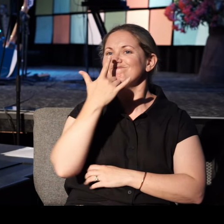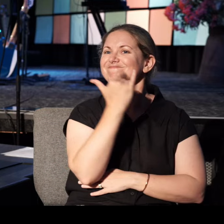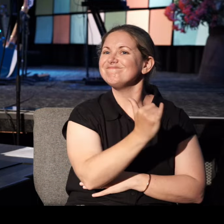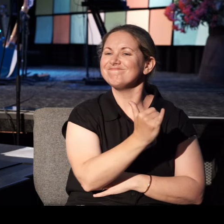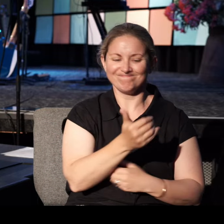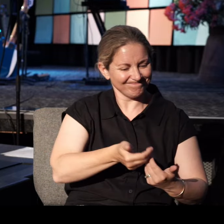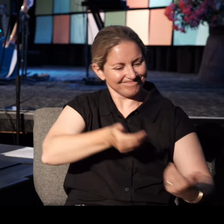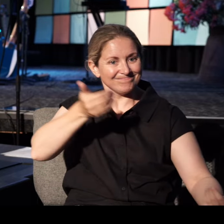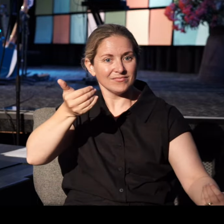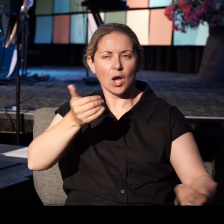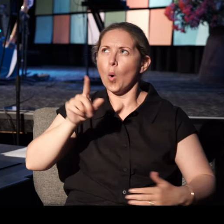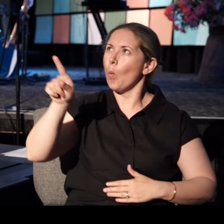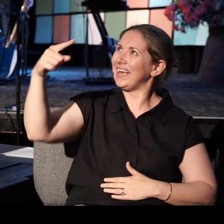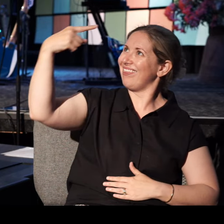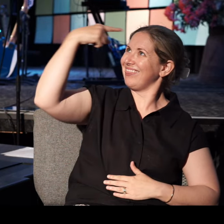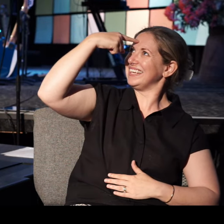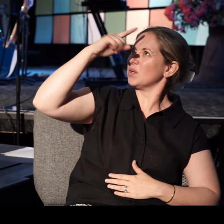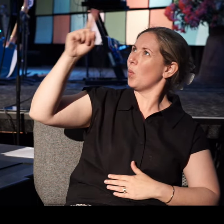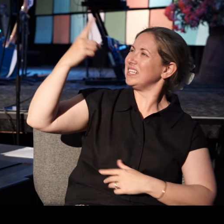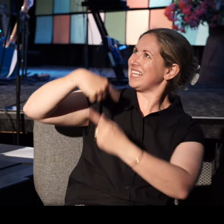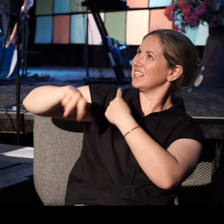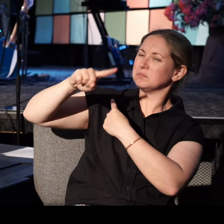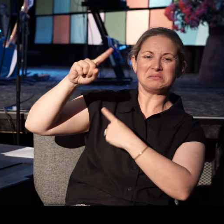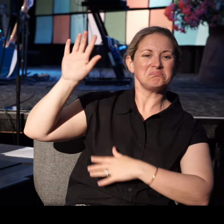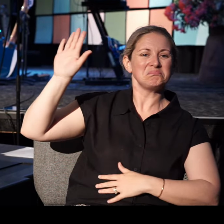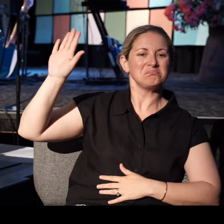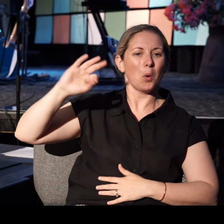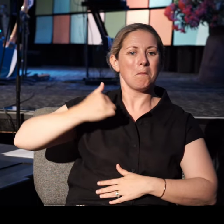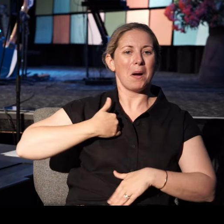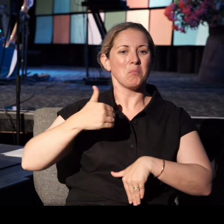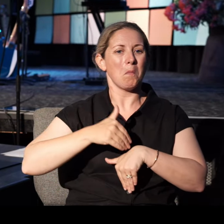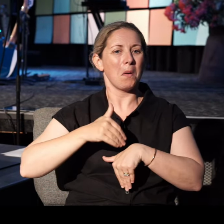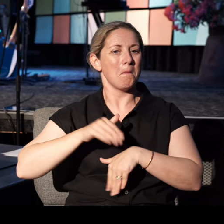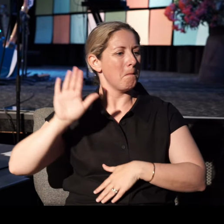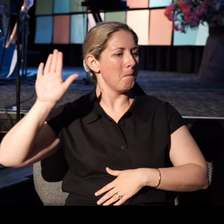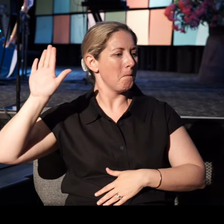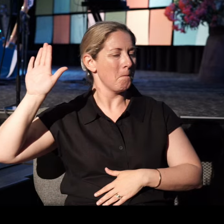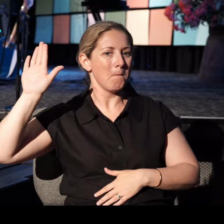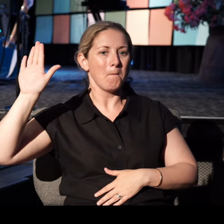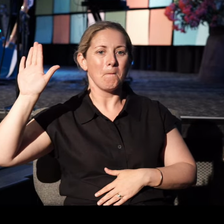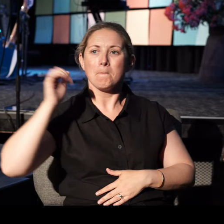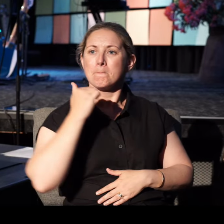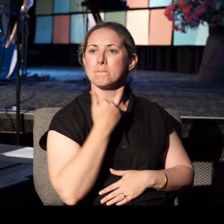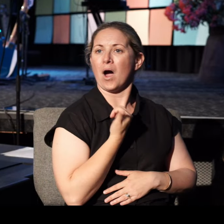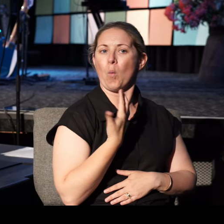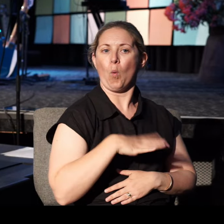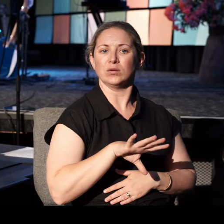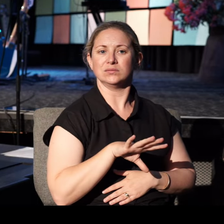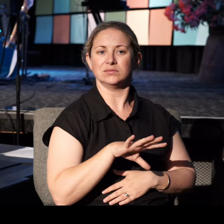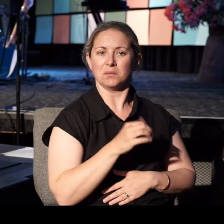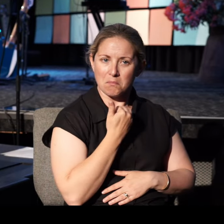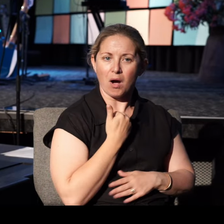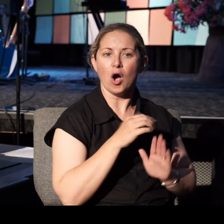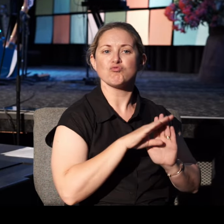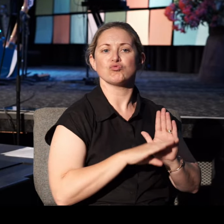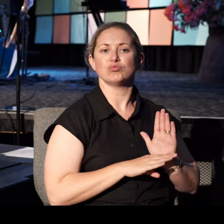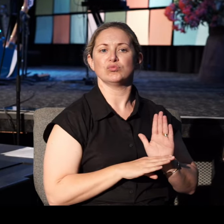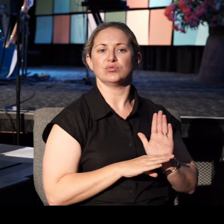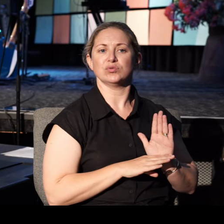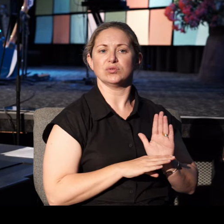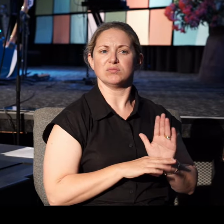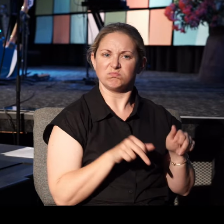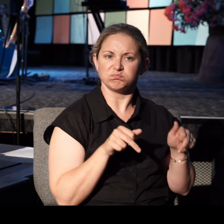What he thinks, what he says, is not their issue or agenda. It's what they want and how they want it.